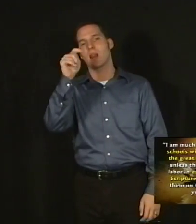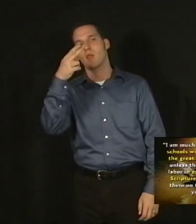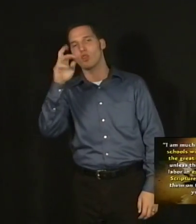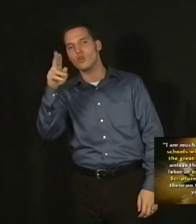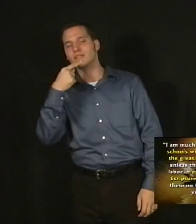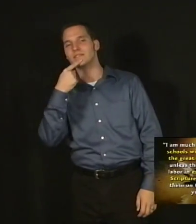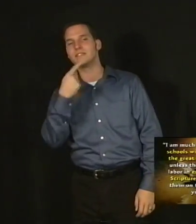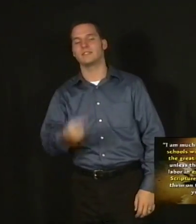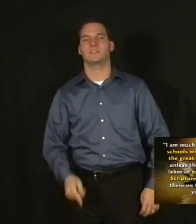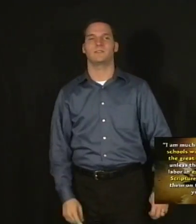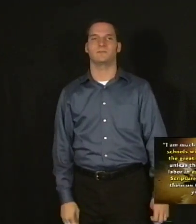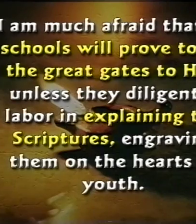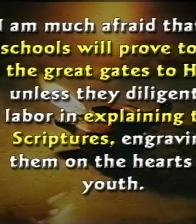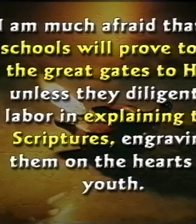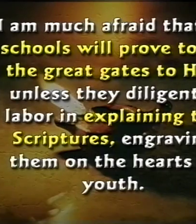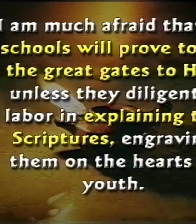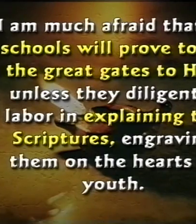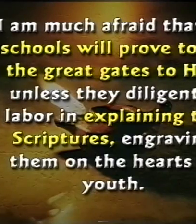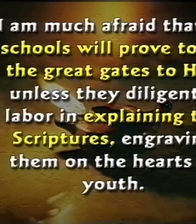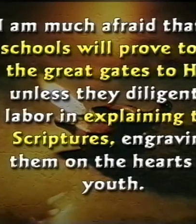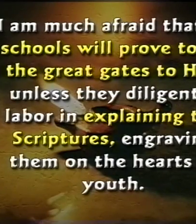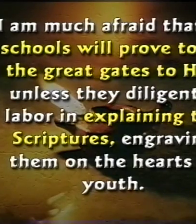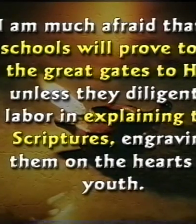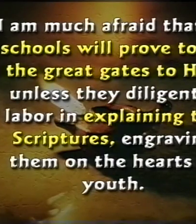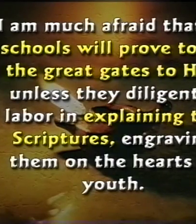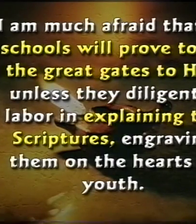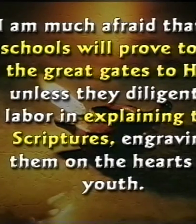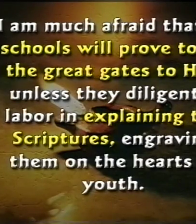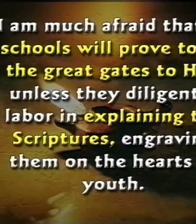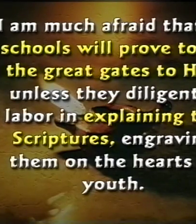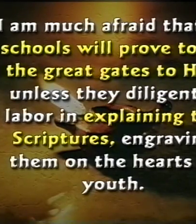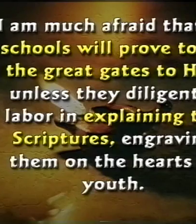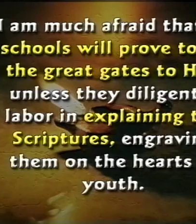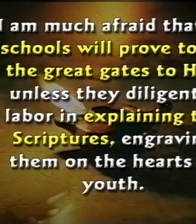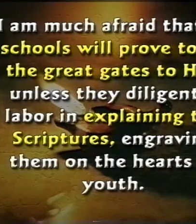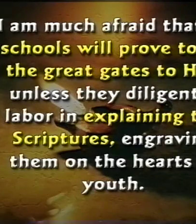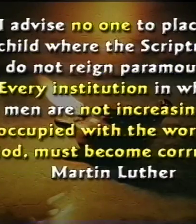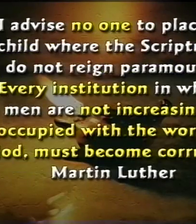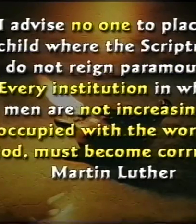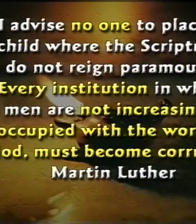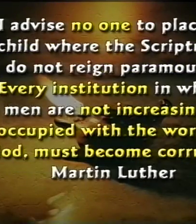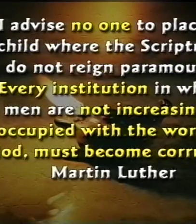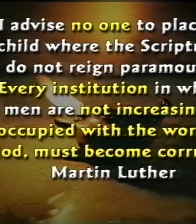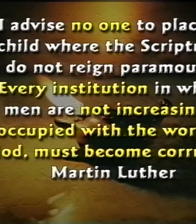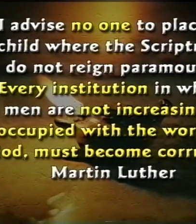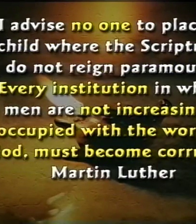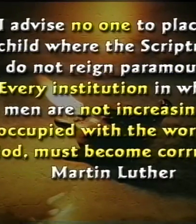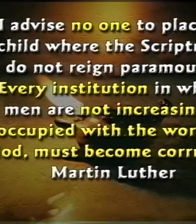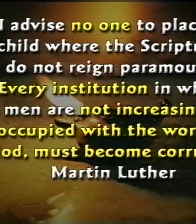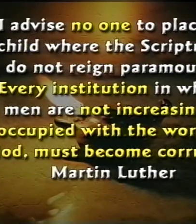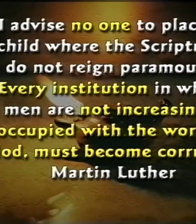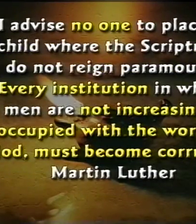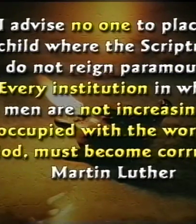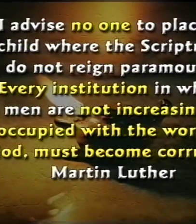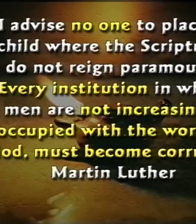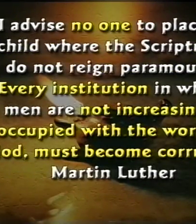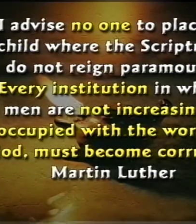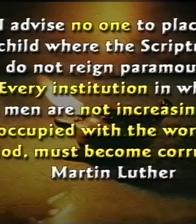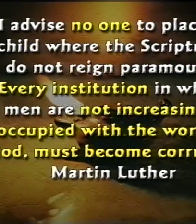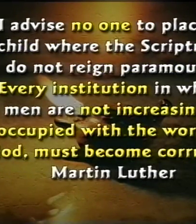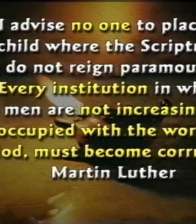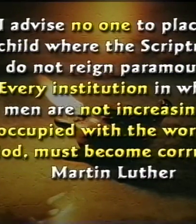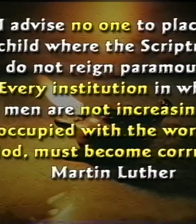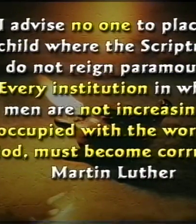hell unless they diligently labor in explaining the Scriptures, engraving them in the hearts of youth. He said, I would advise no one to place his